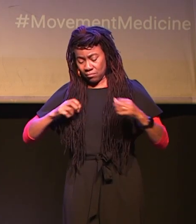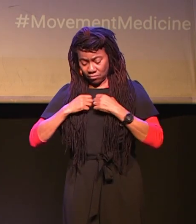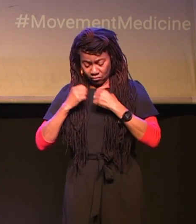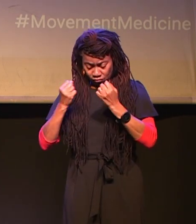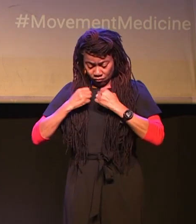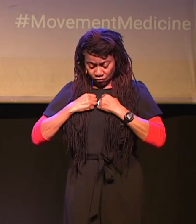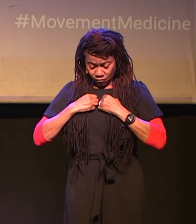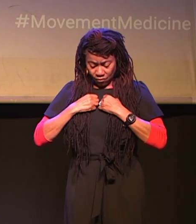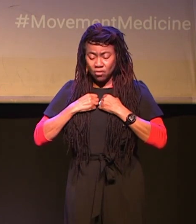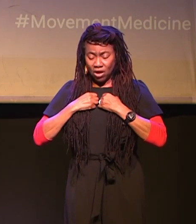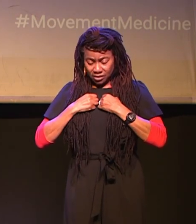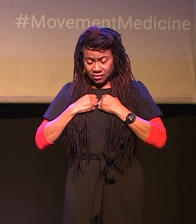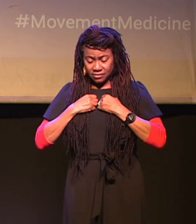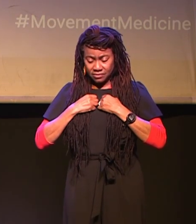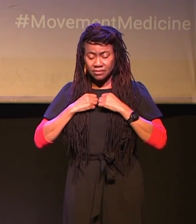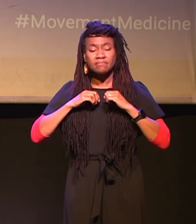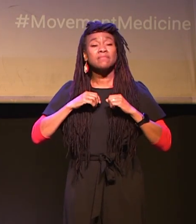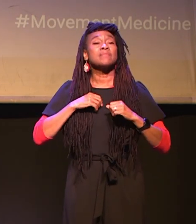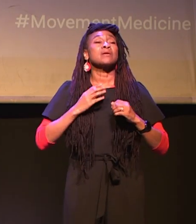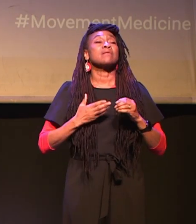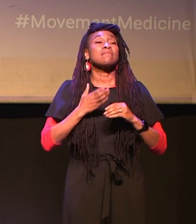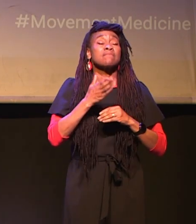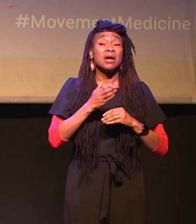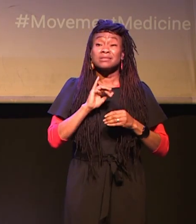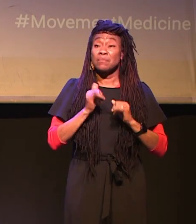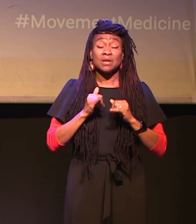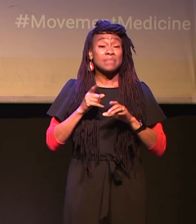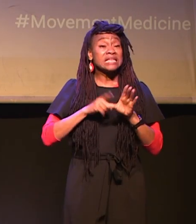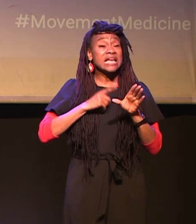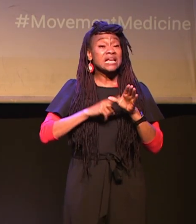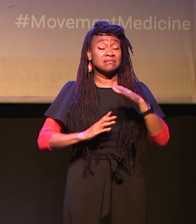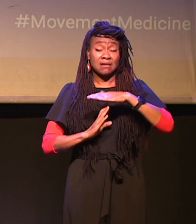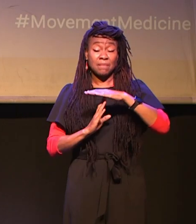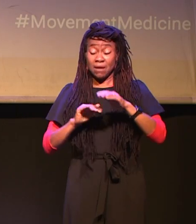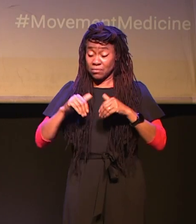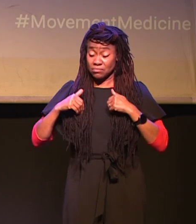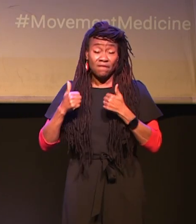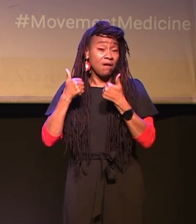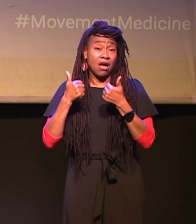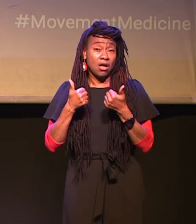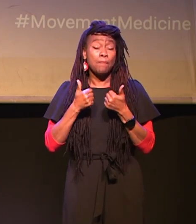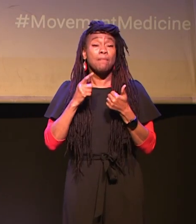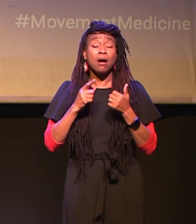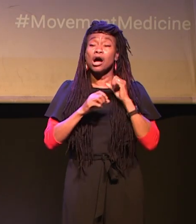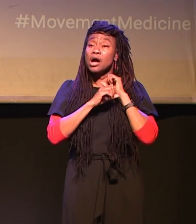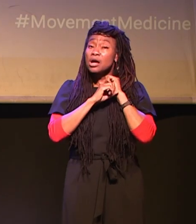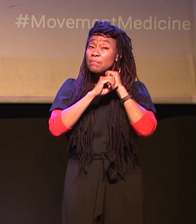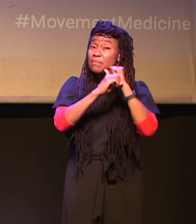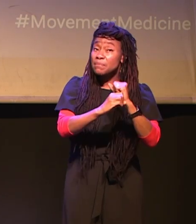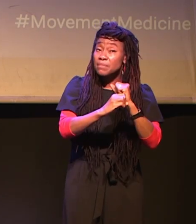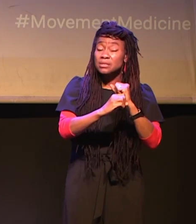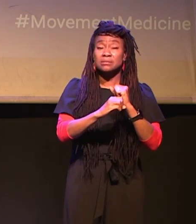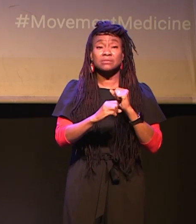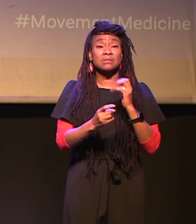to be able to show up in whatever that is. And sometimes that might be years, and that's okay. But being commitment to the other person, holding